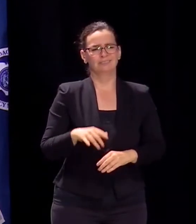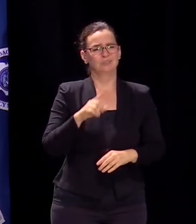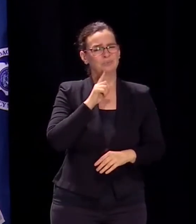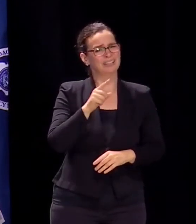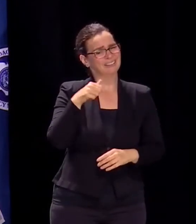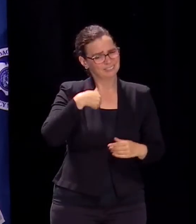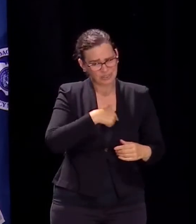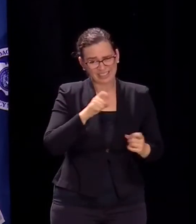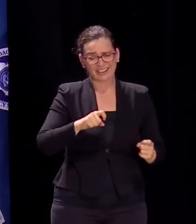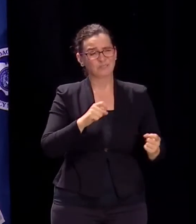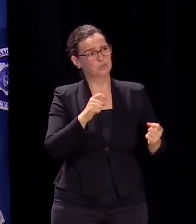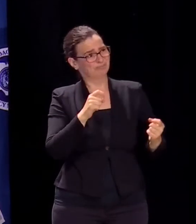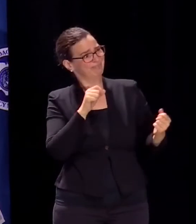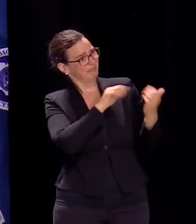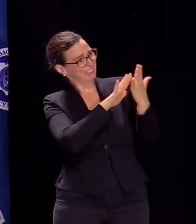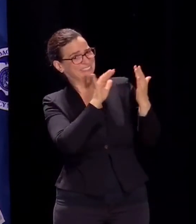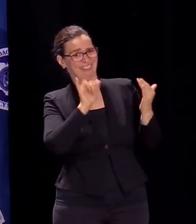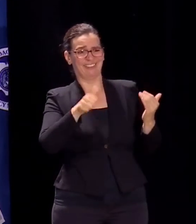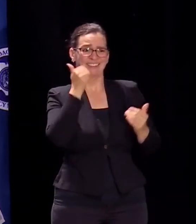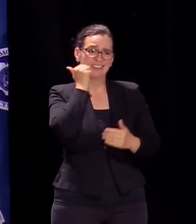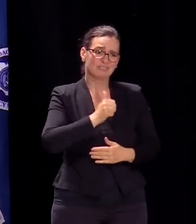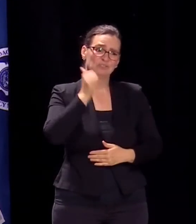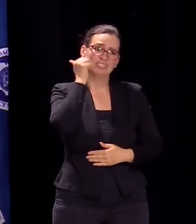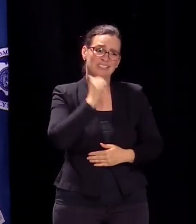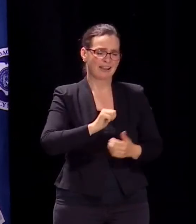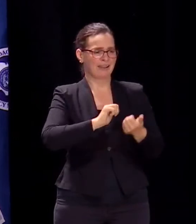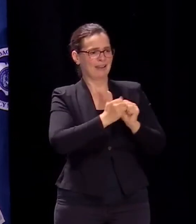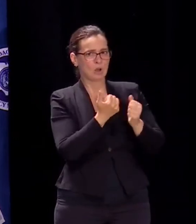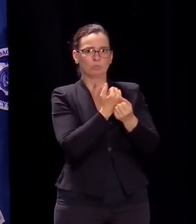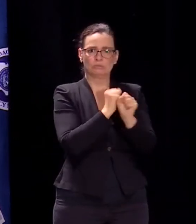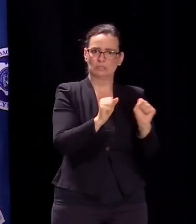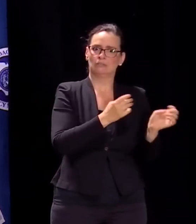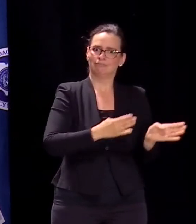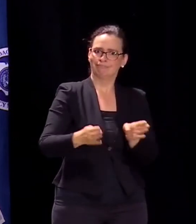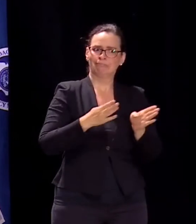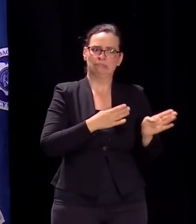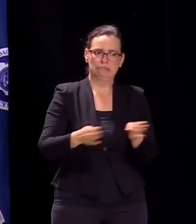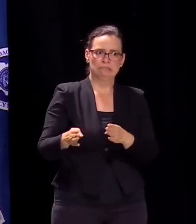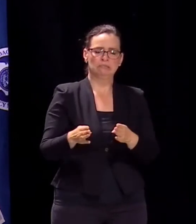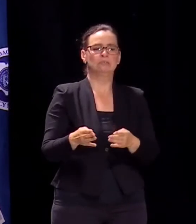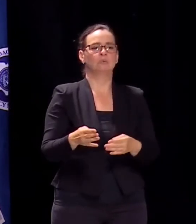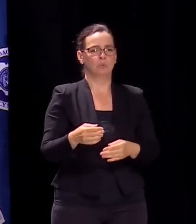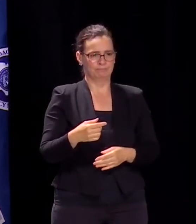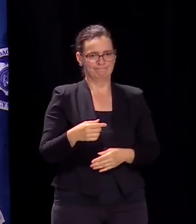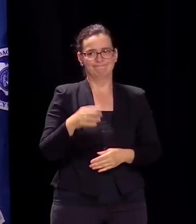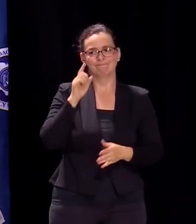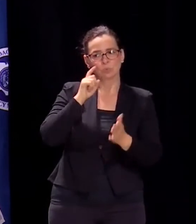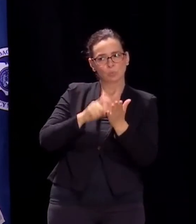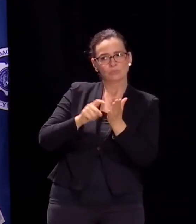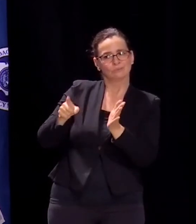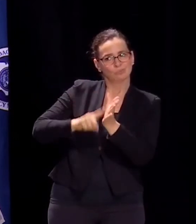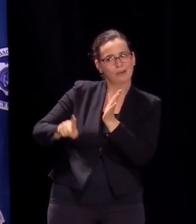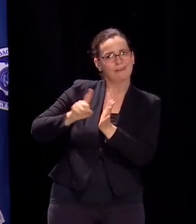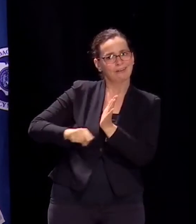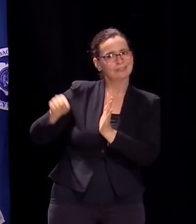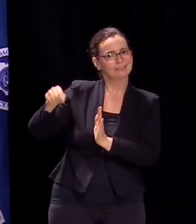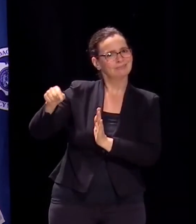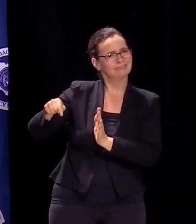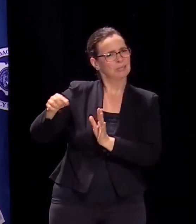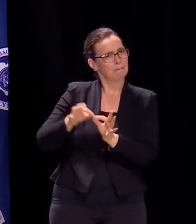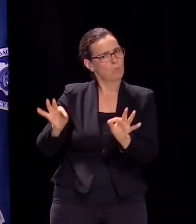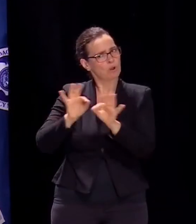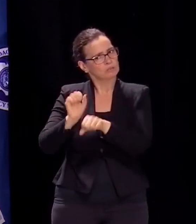reopened, do it in a safe way, build up that tracing infrastructure. I spoke about with gyms